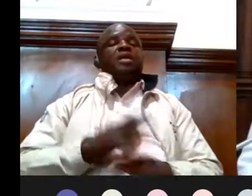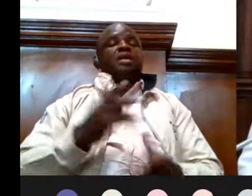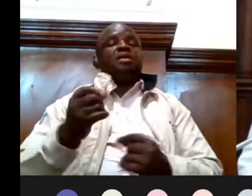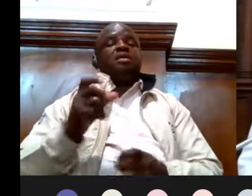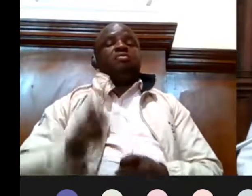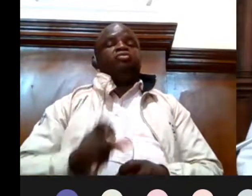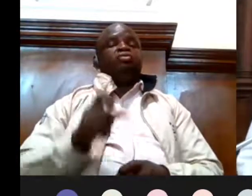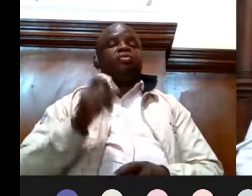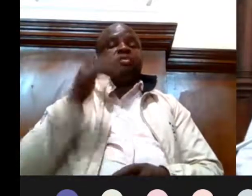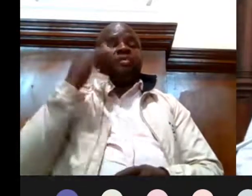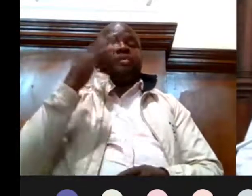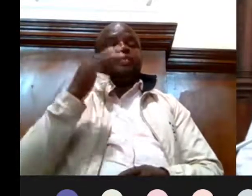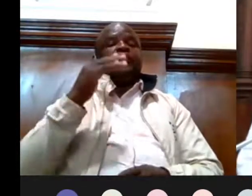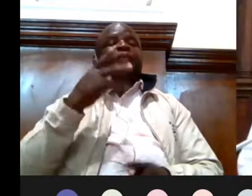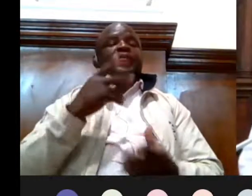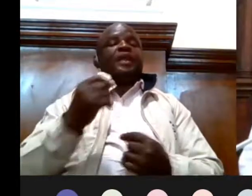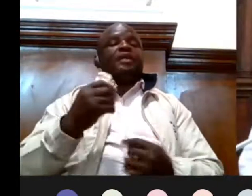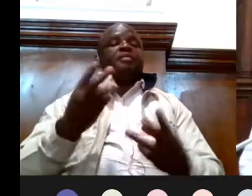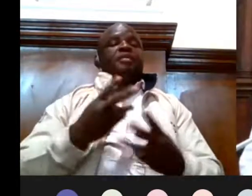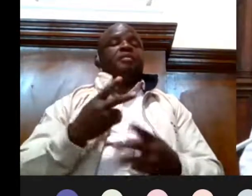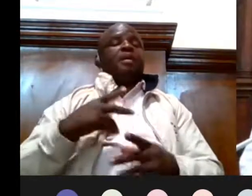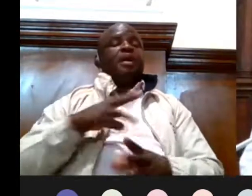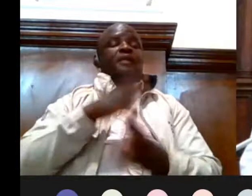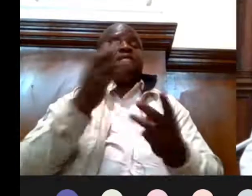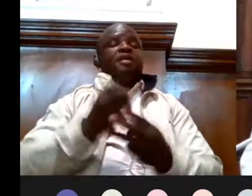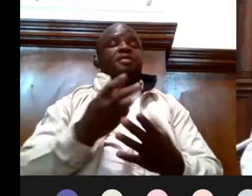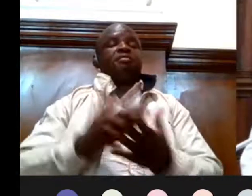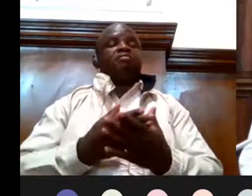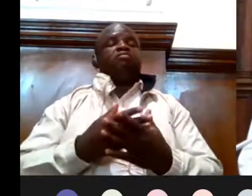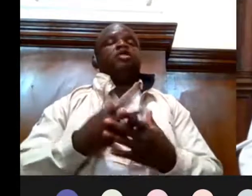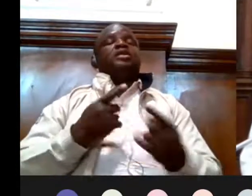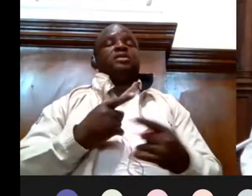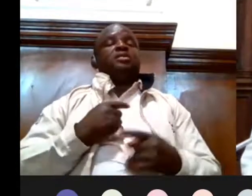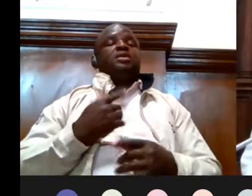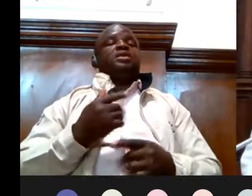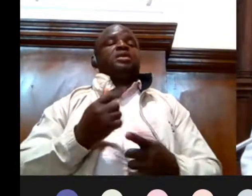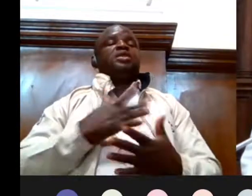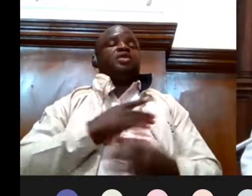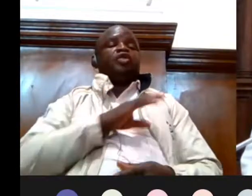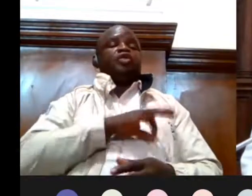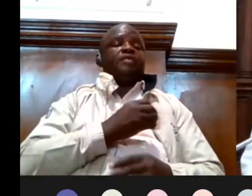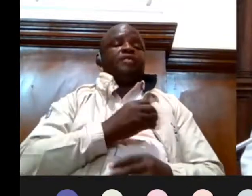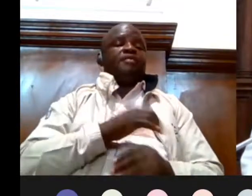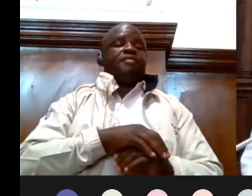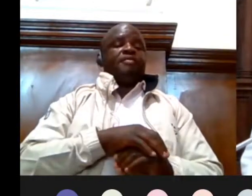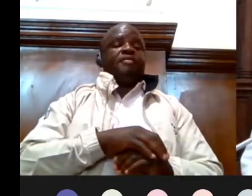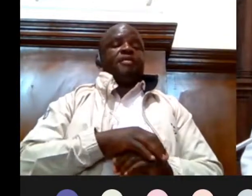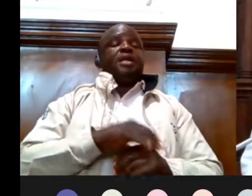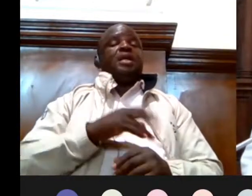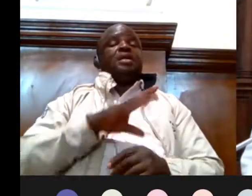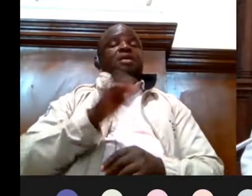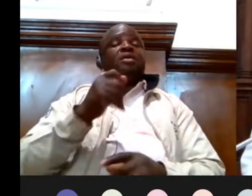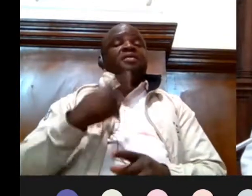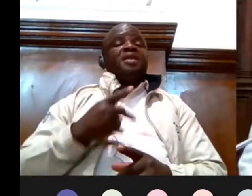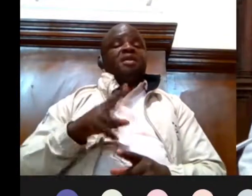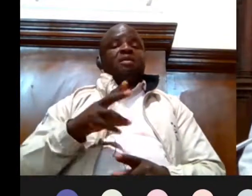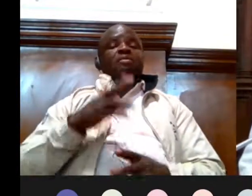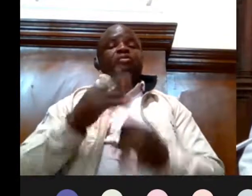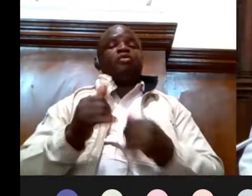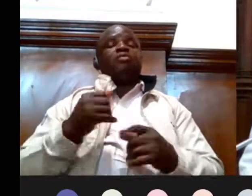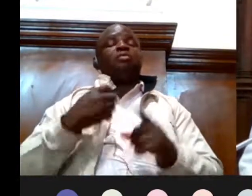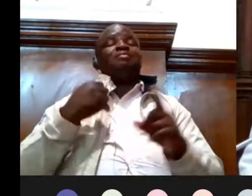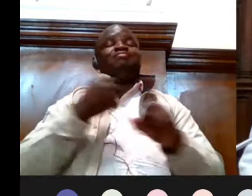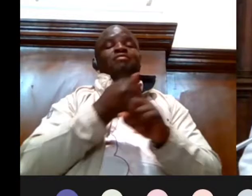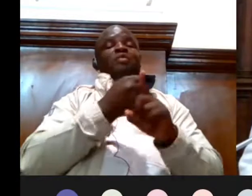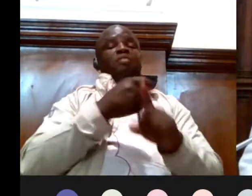and had provoked sympathy throughout the world. Speaker, the struggle of other women in the country is also part of our history. By the end of the